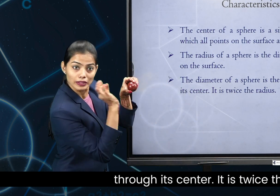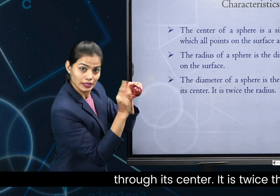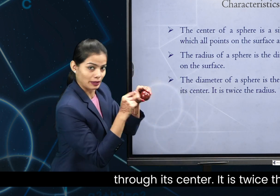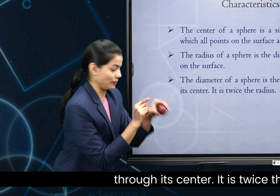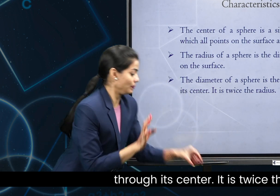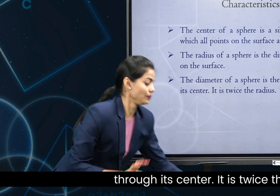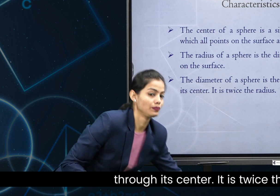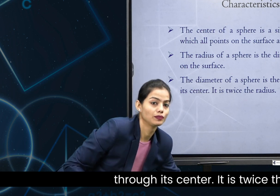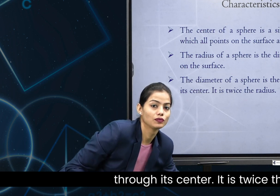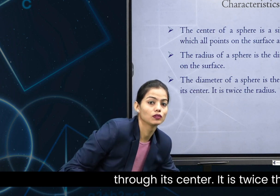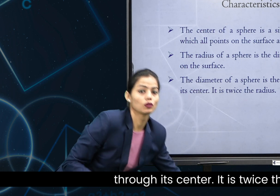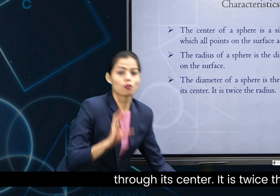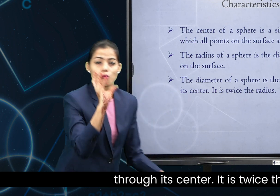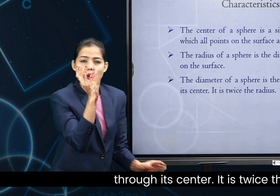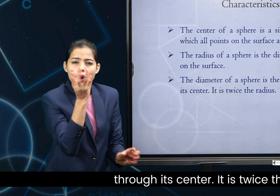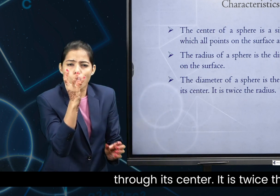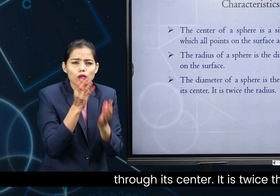It is twice the radius.